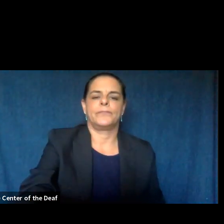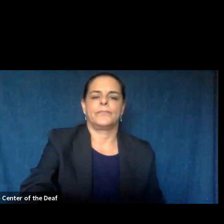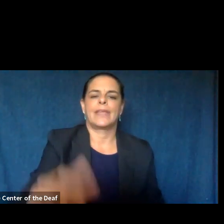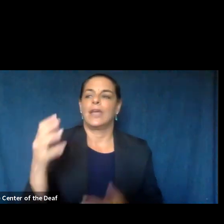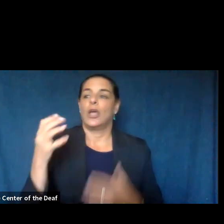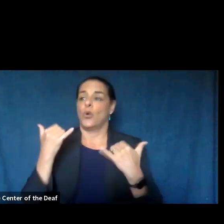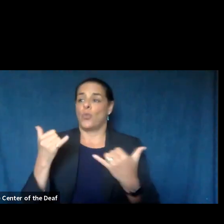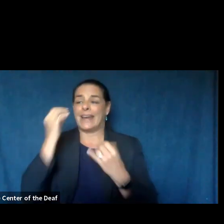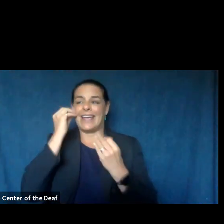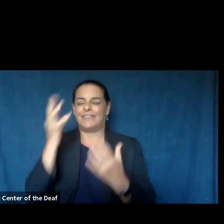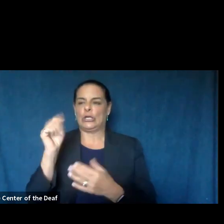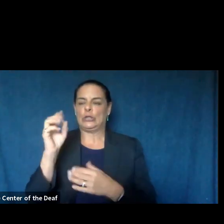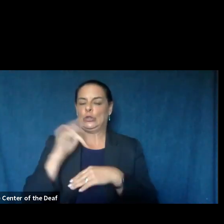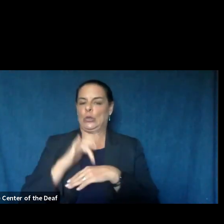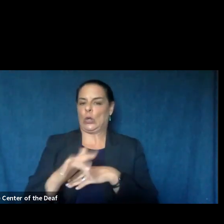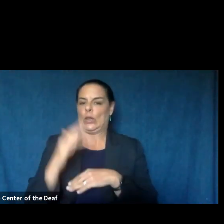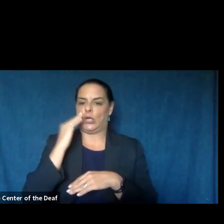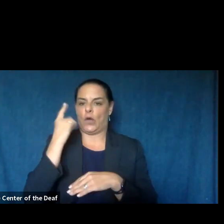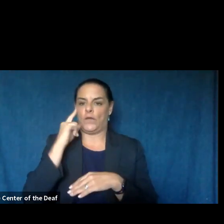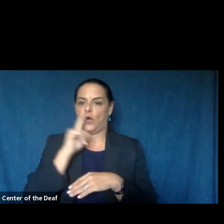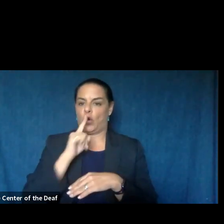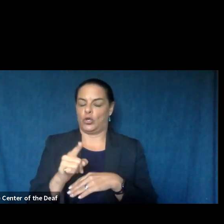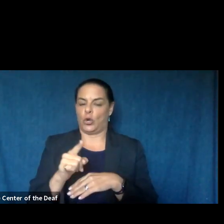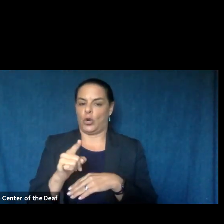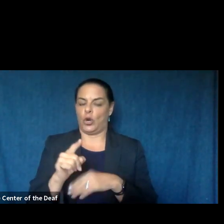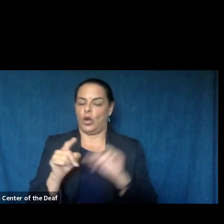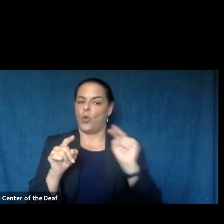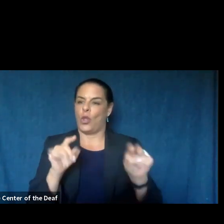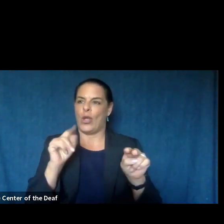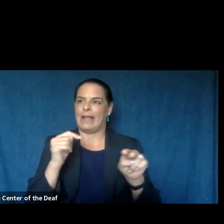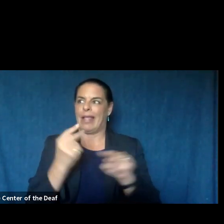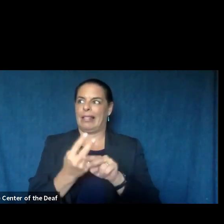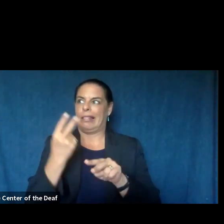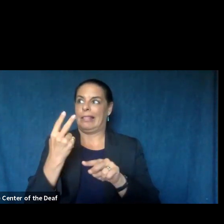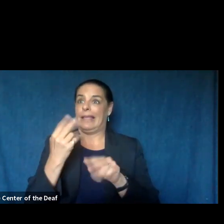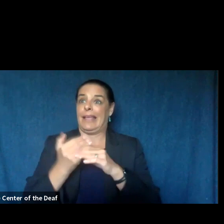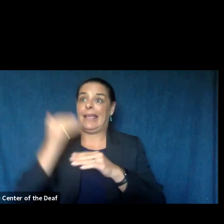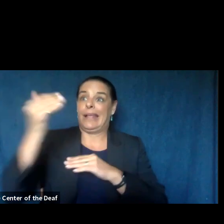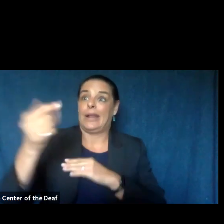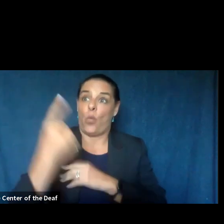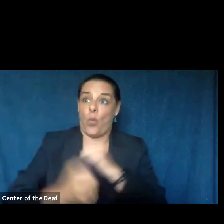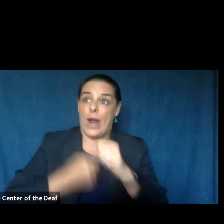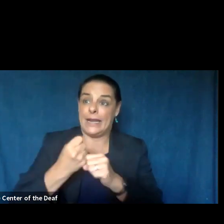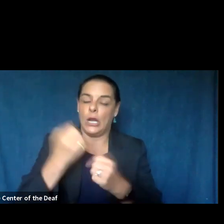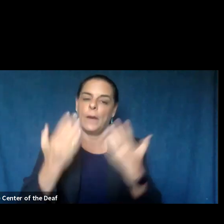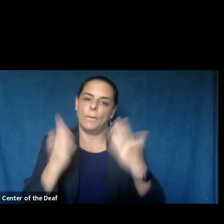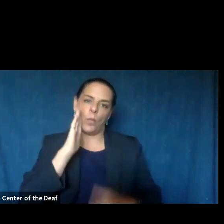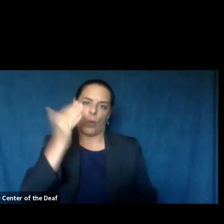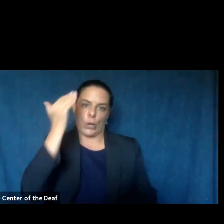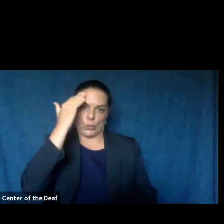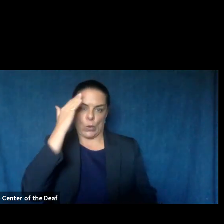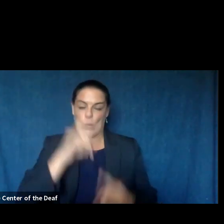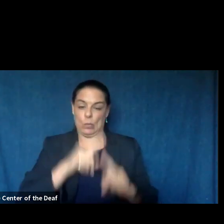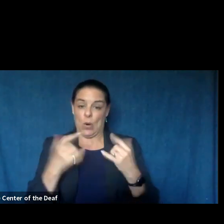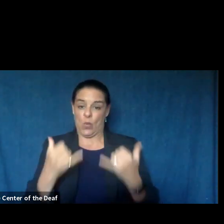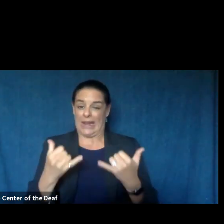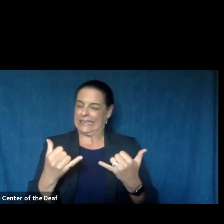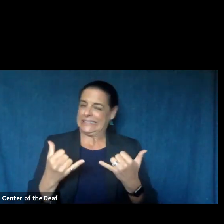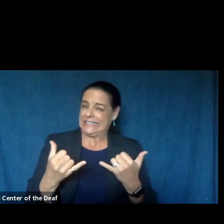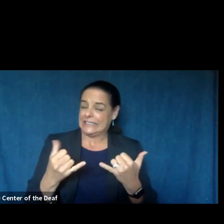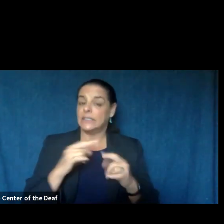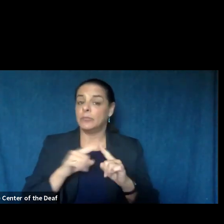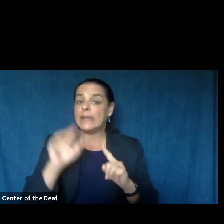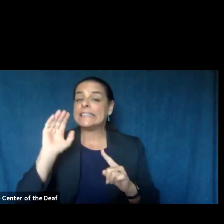early to tell for sure. And looking at it retrospectively, a year from now, we'll probably know that. But it does seem to